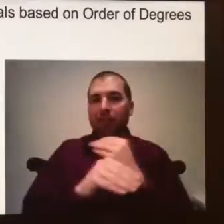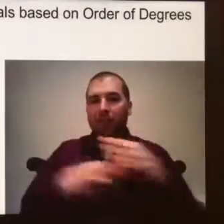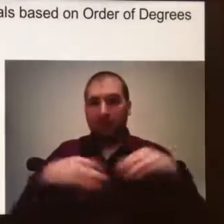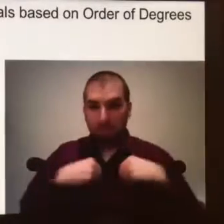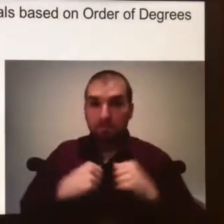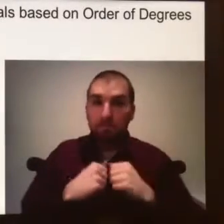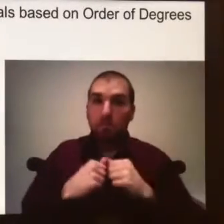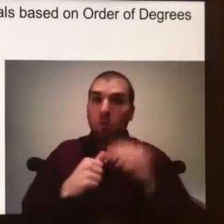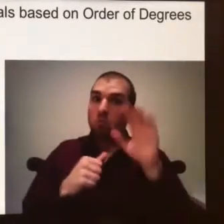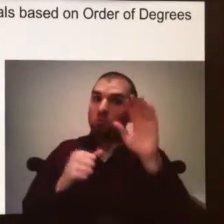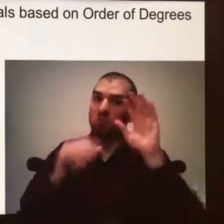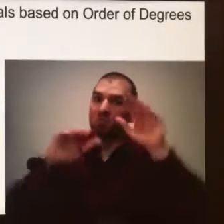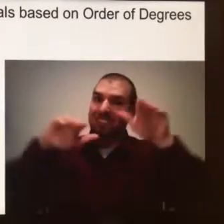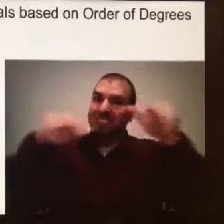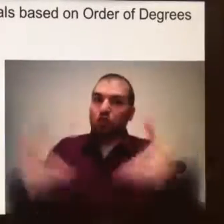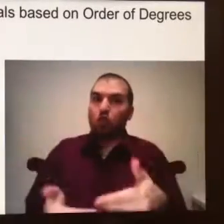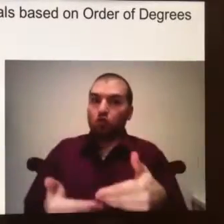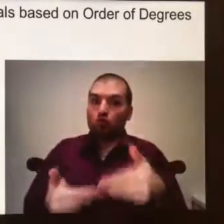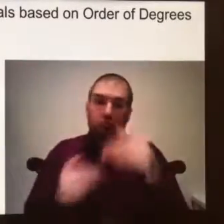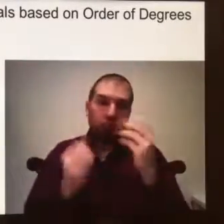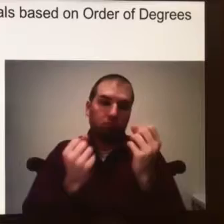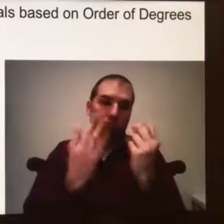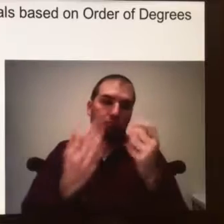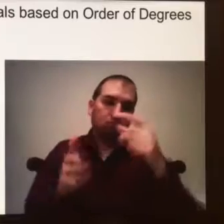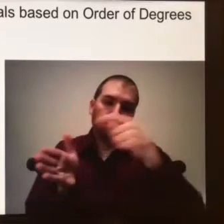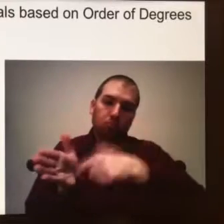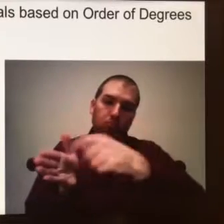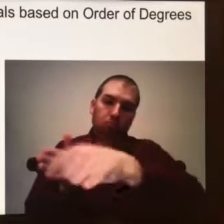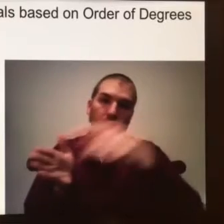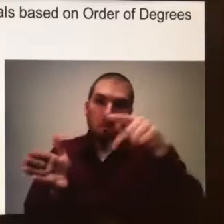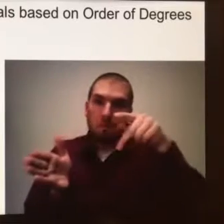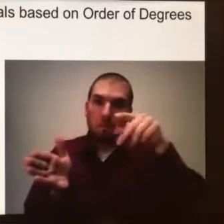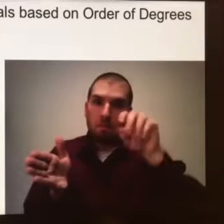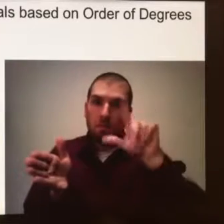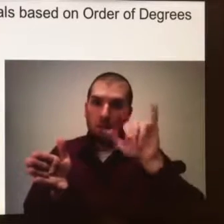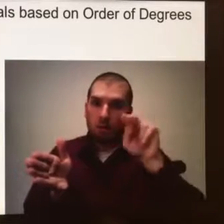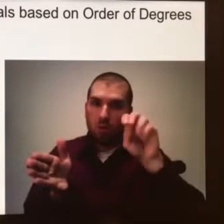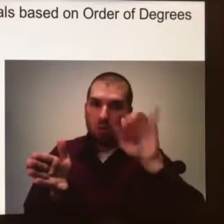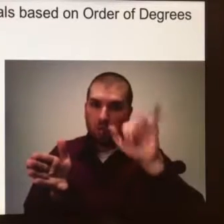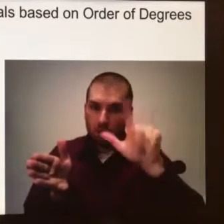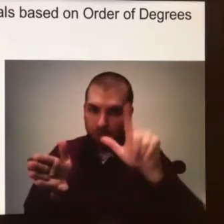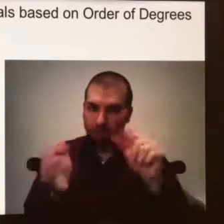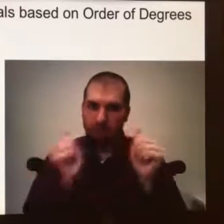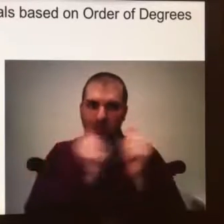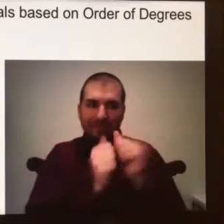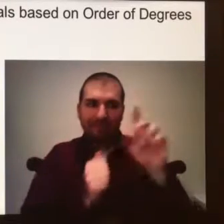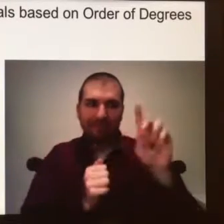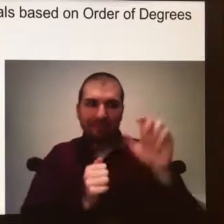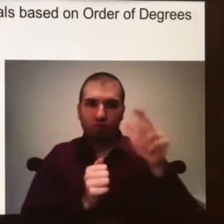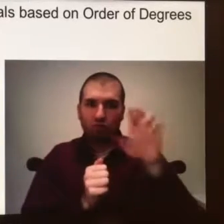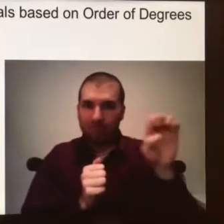For math purposes, it's easier to start with the highest exponent and then decrease in order.